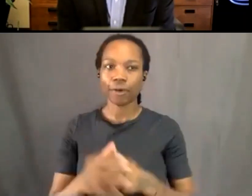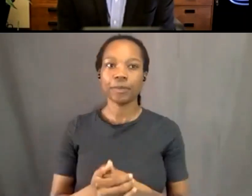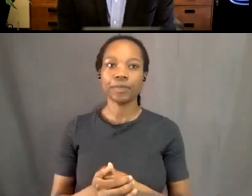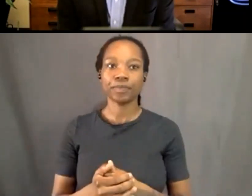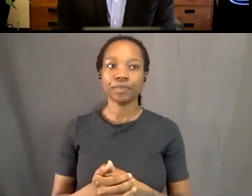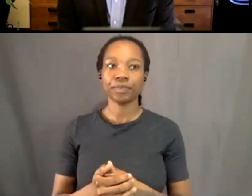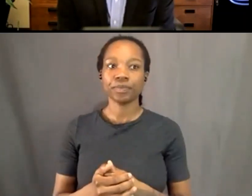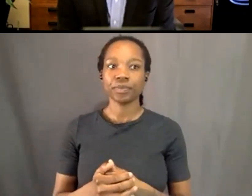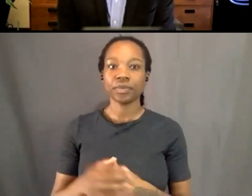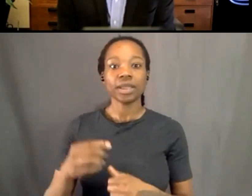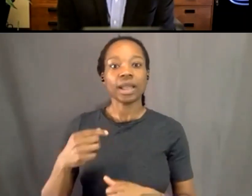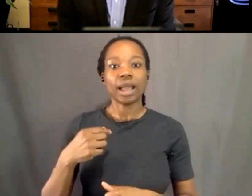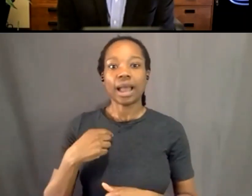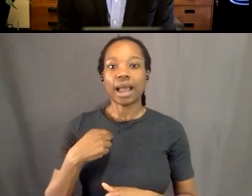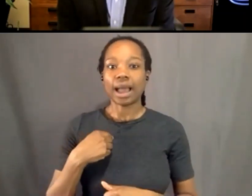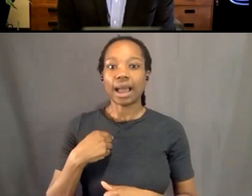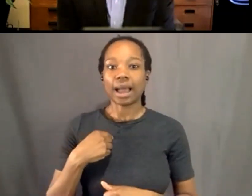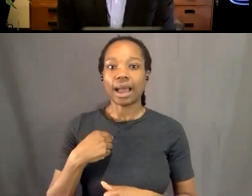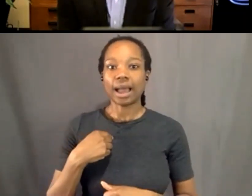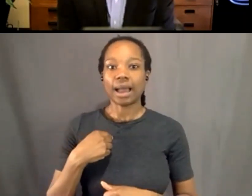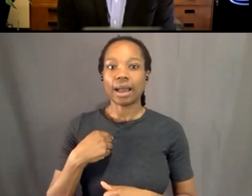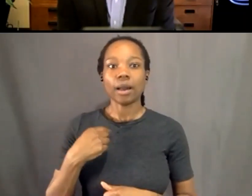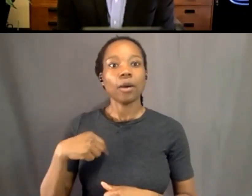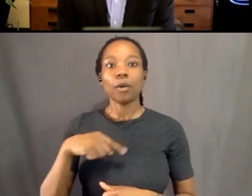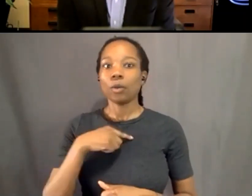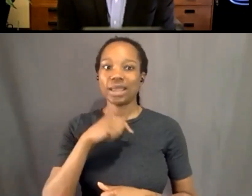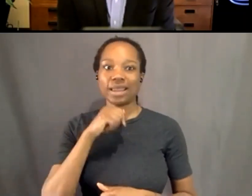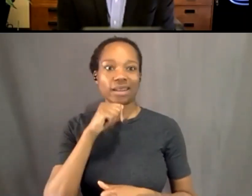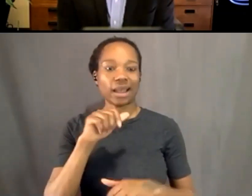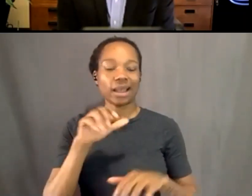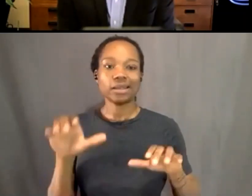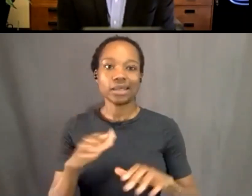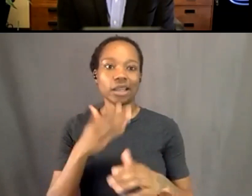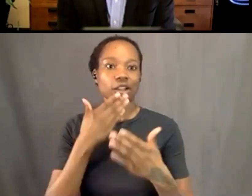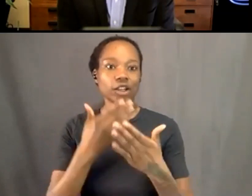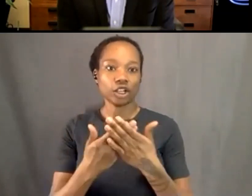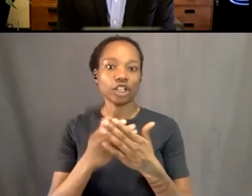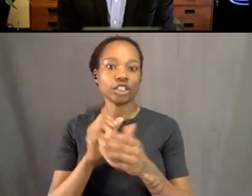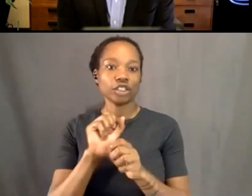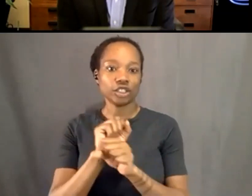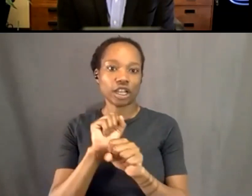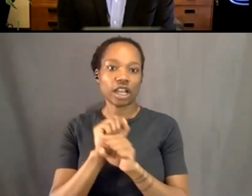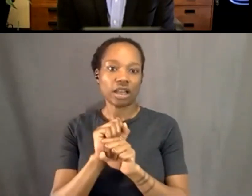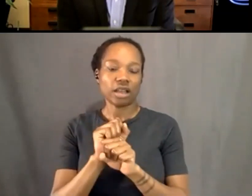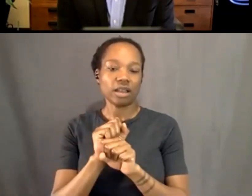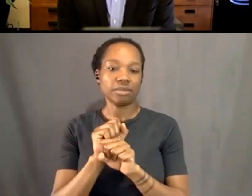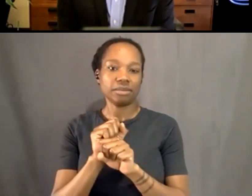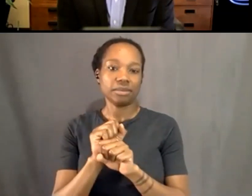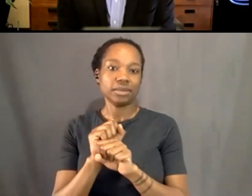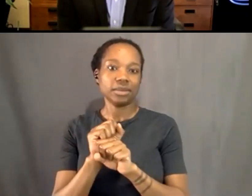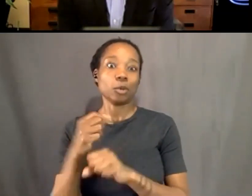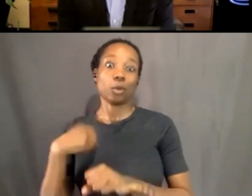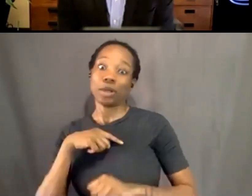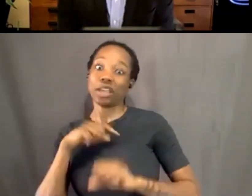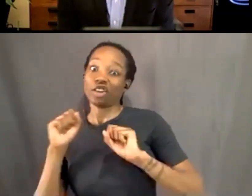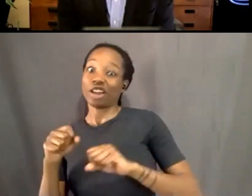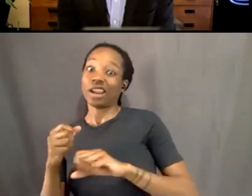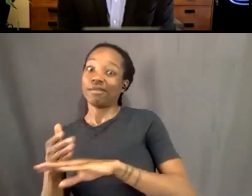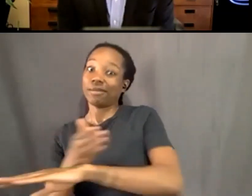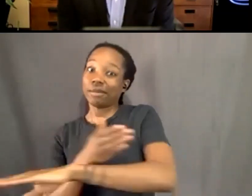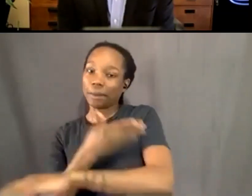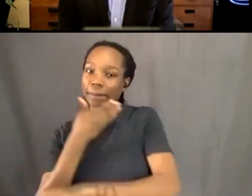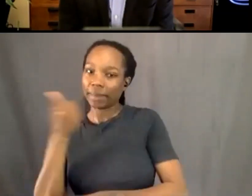think that we haven't done as good a job as we could have done on alerting people